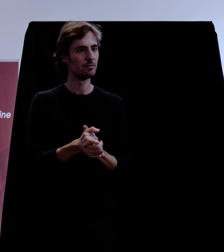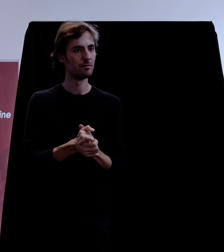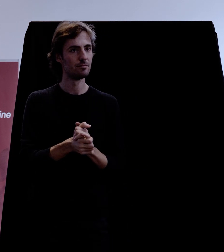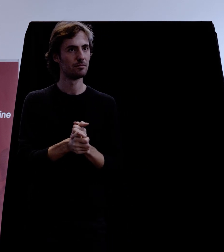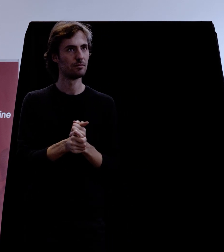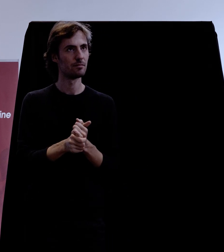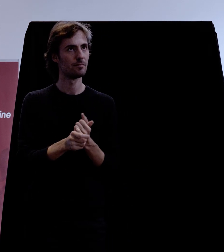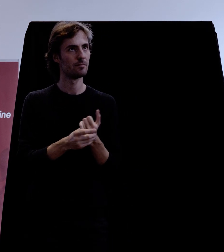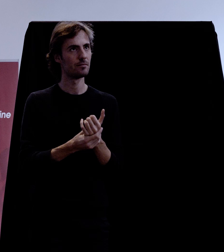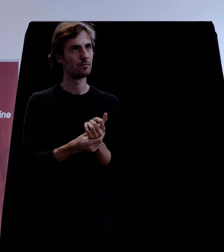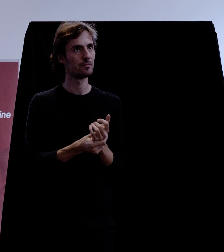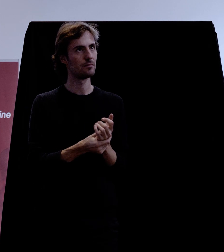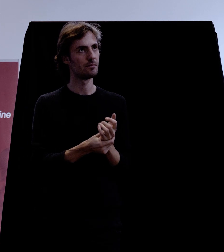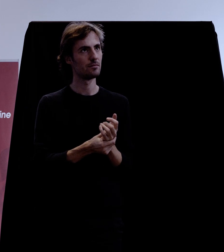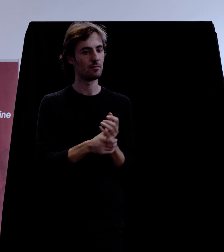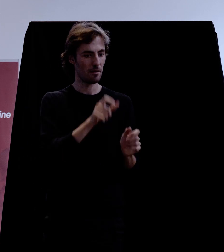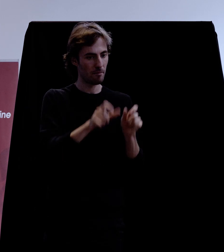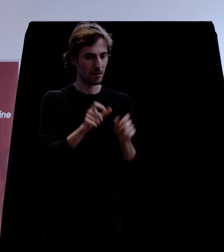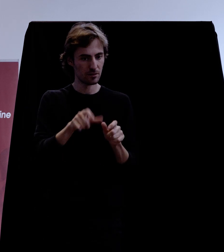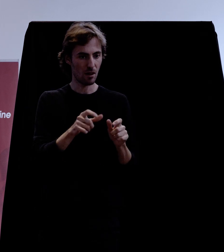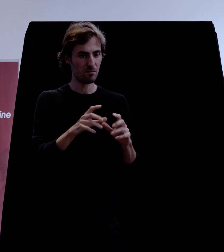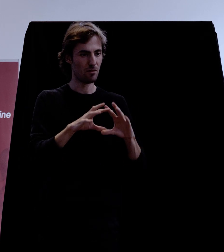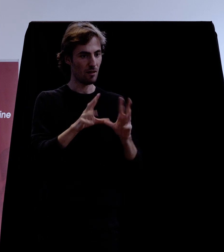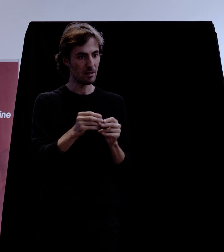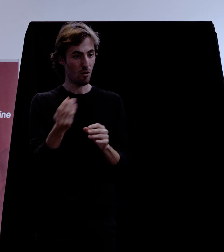family? And then bullying,